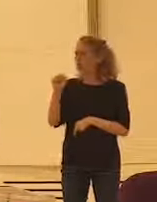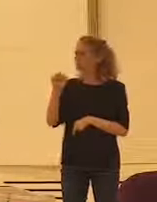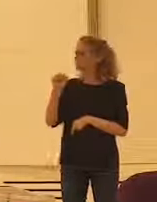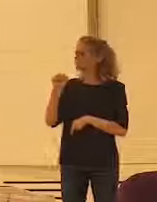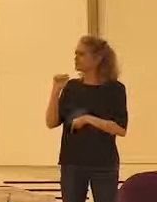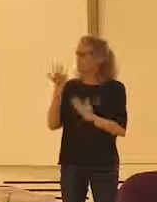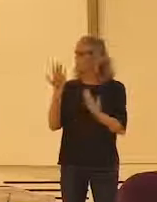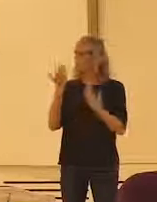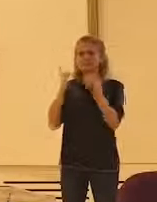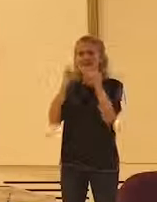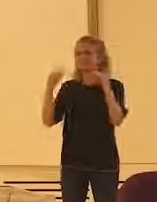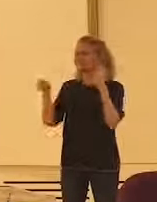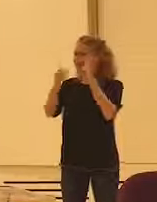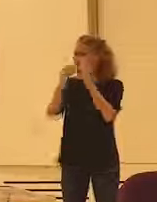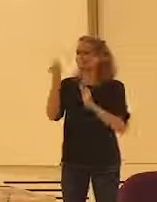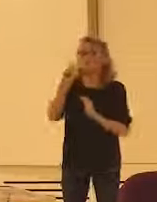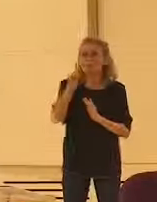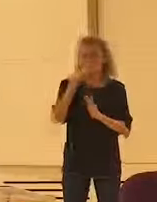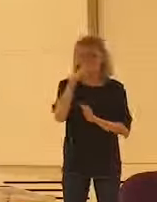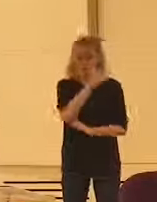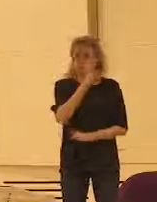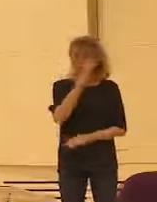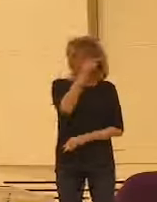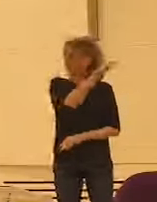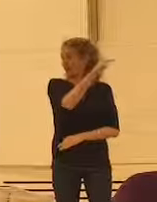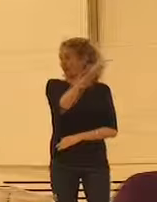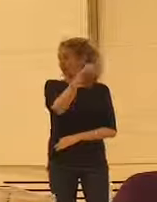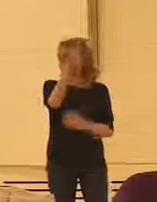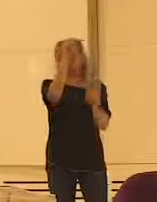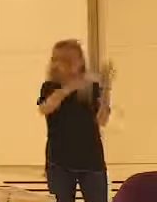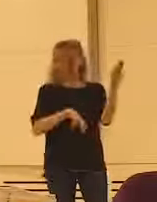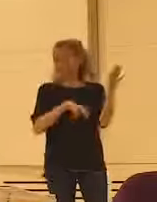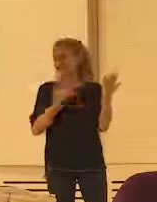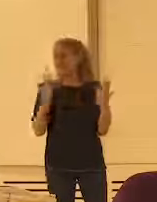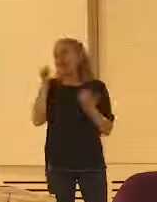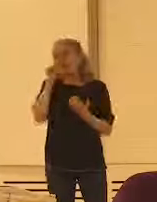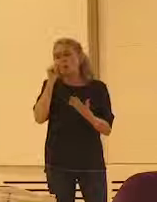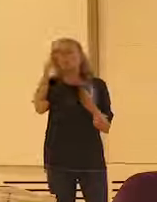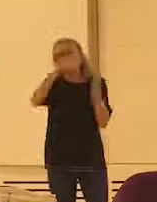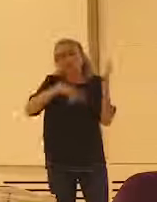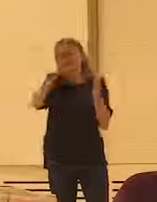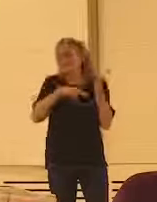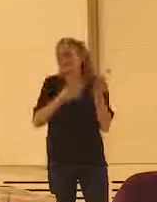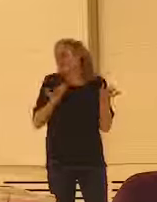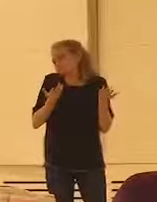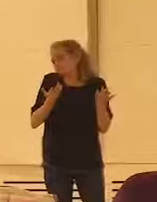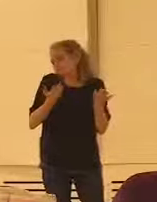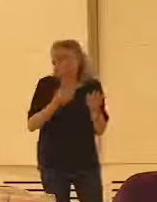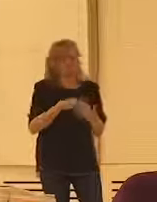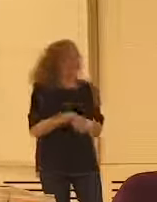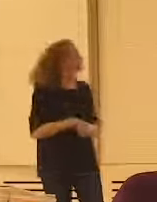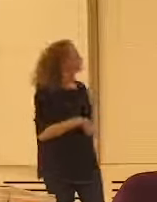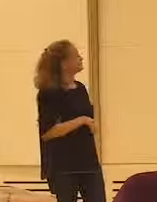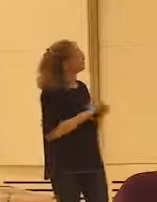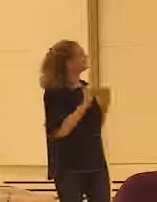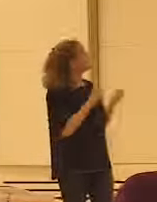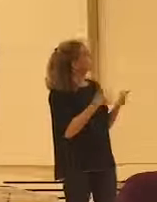are, or the Equalities Act, it's there, you can read it. I know it's a lot of reading, but it's